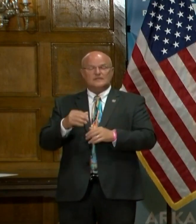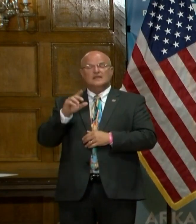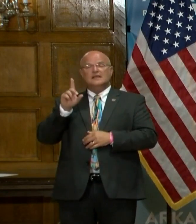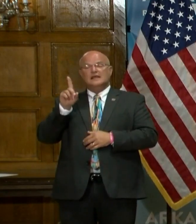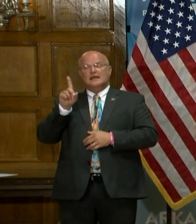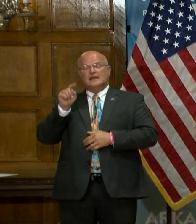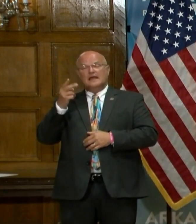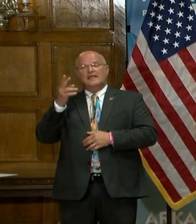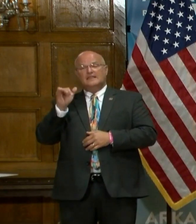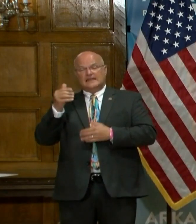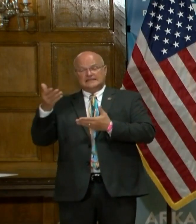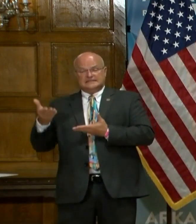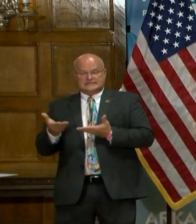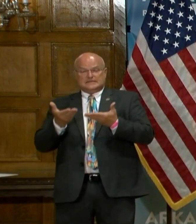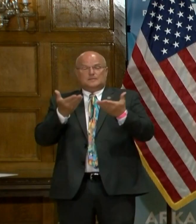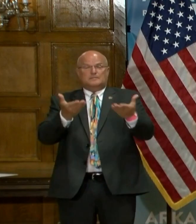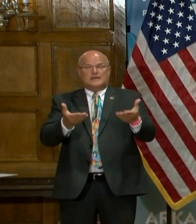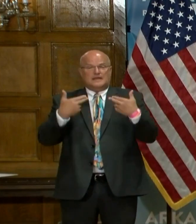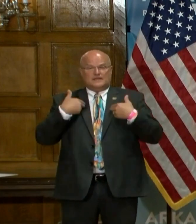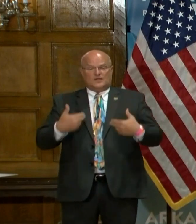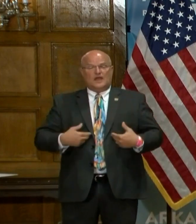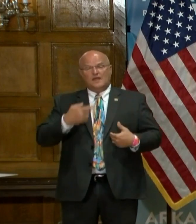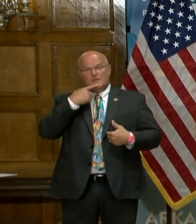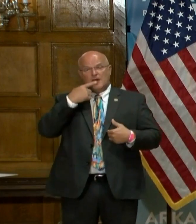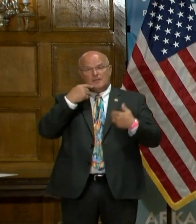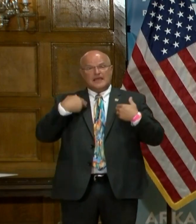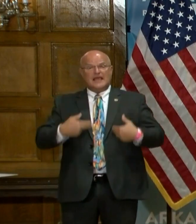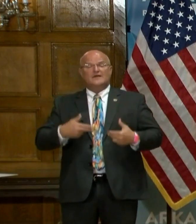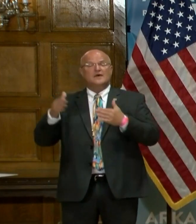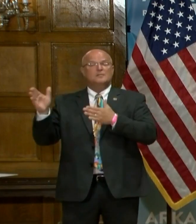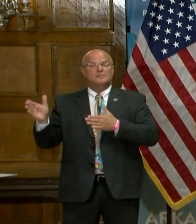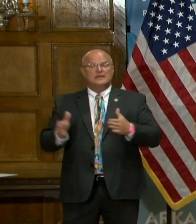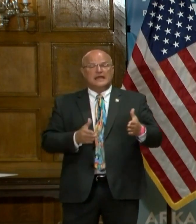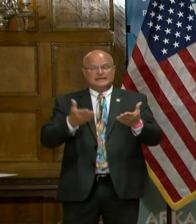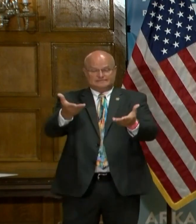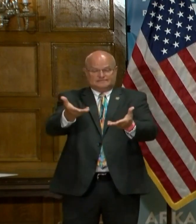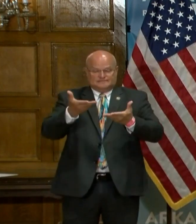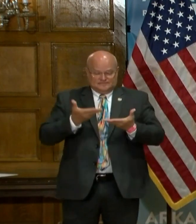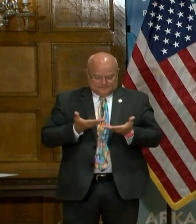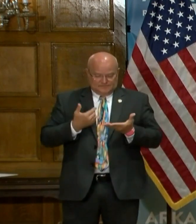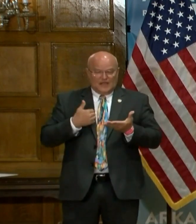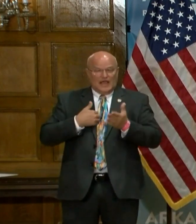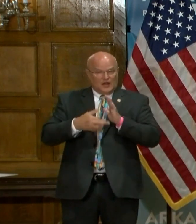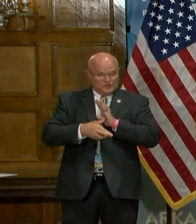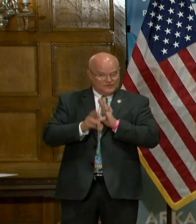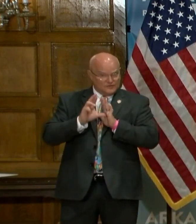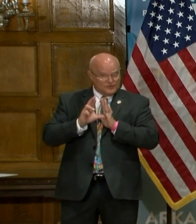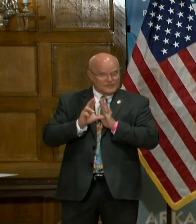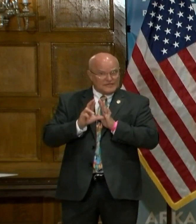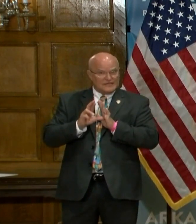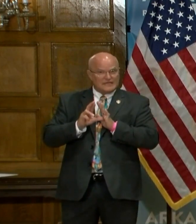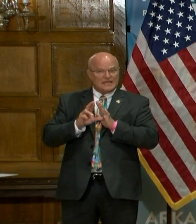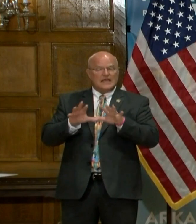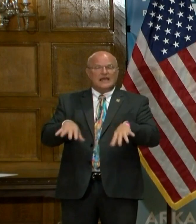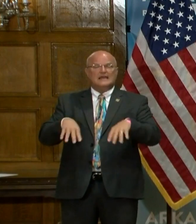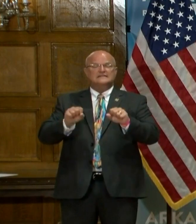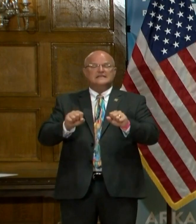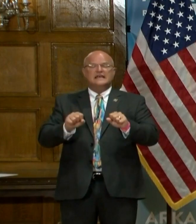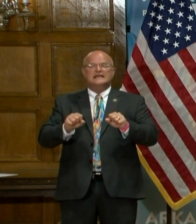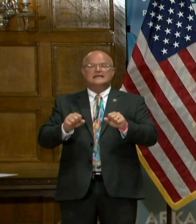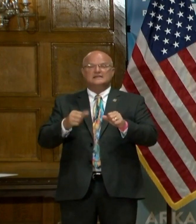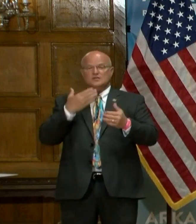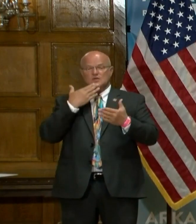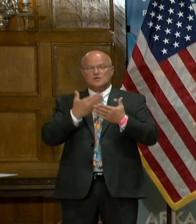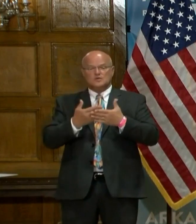did submit their public health plans to us. I reviewed those, and they've taken